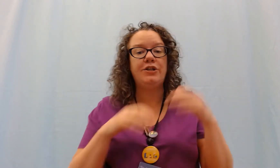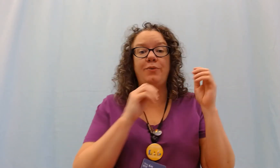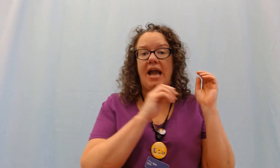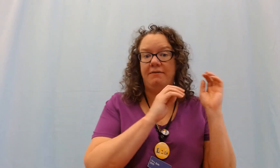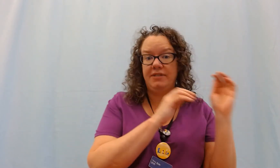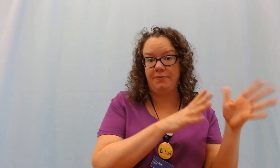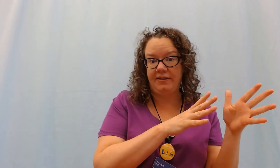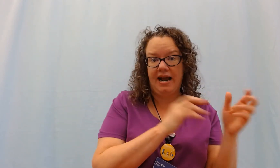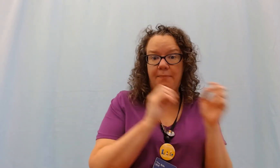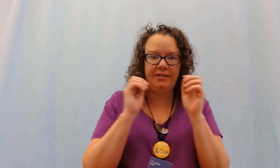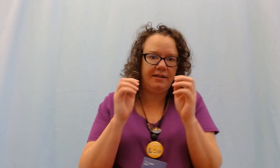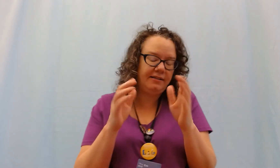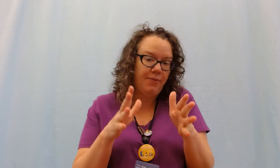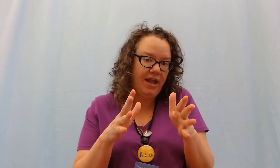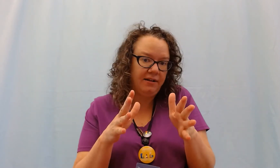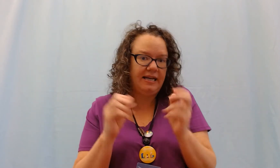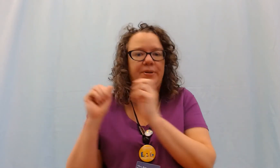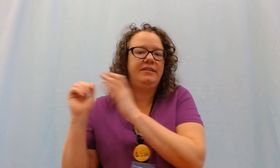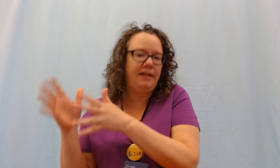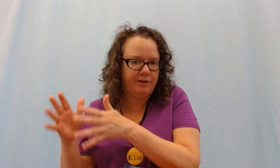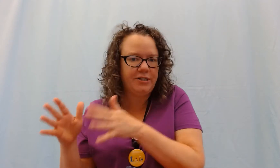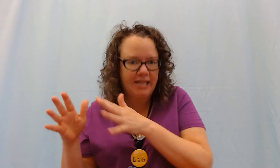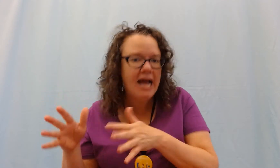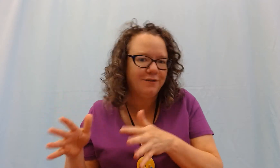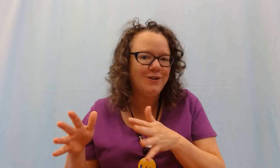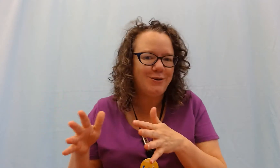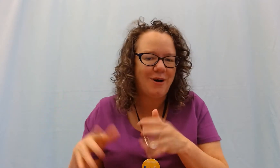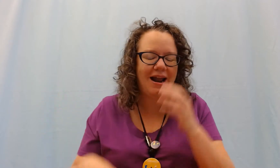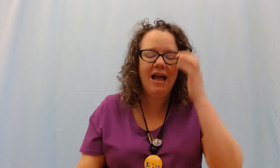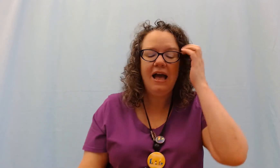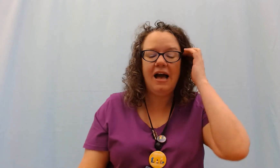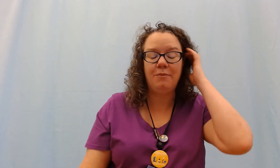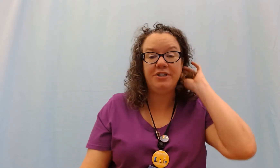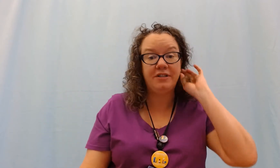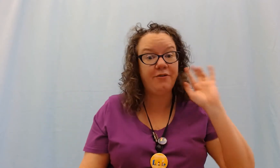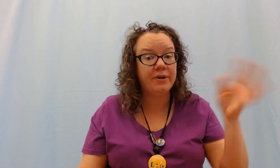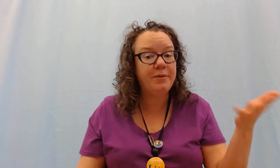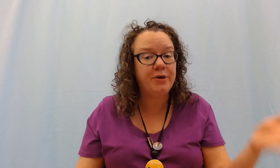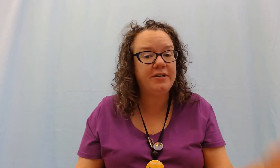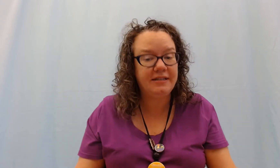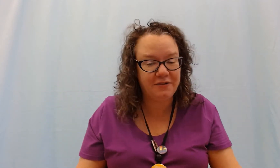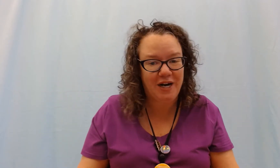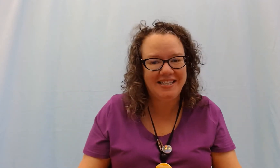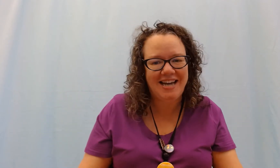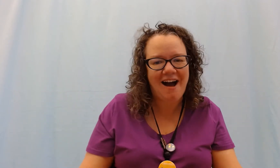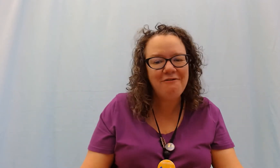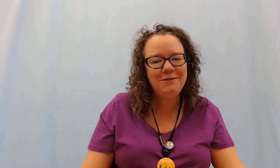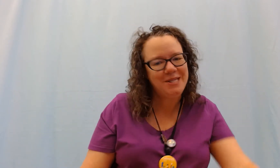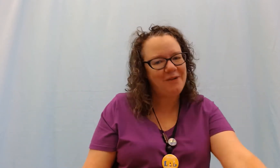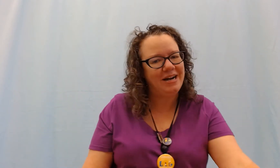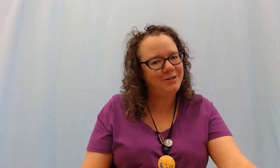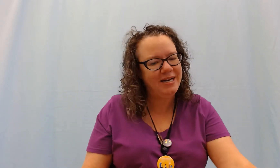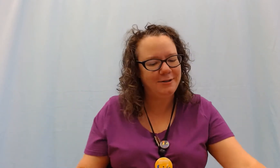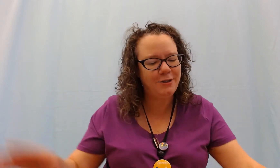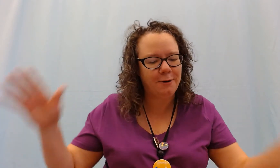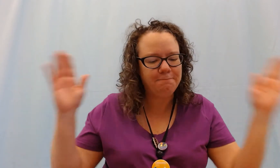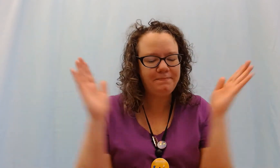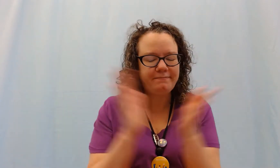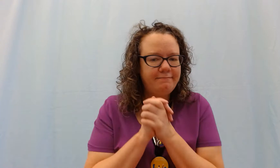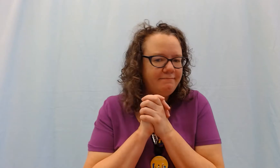we have something that happens, and then something else happens, and then there's the end of the story, which is another really important skill for kids to have to get ready to read. So